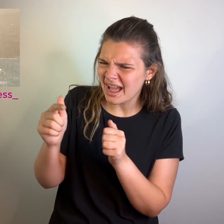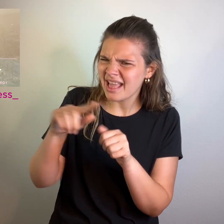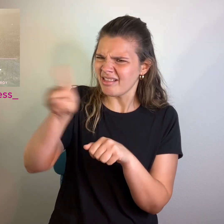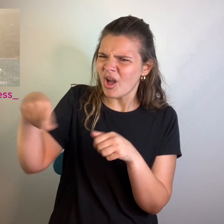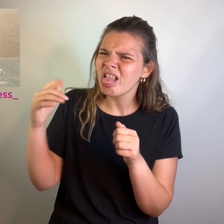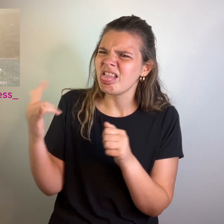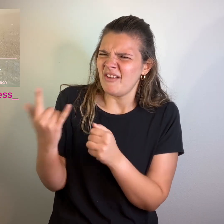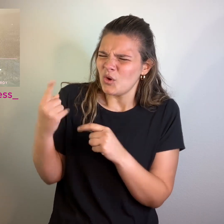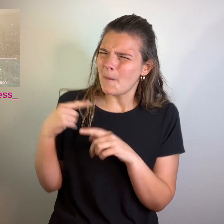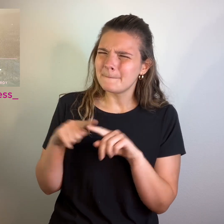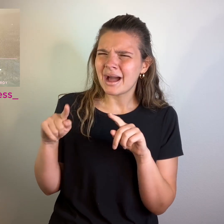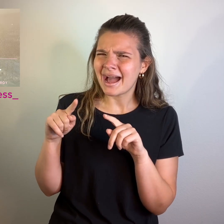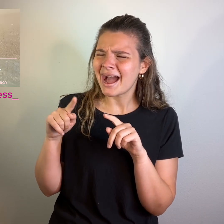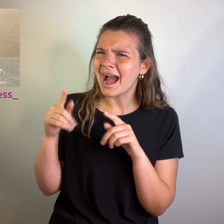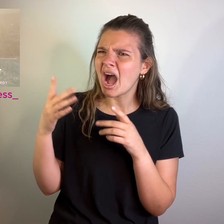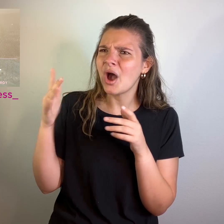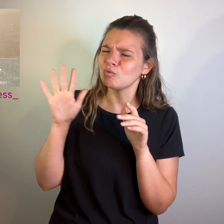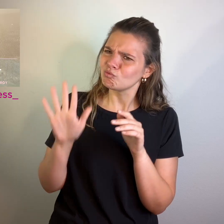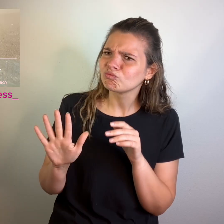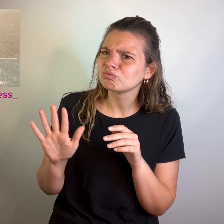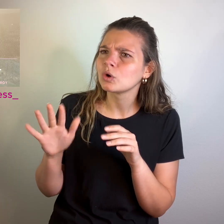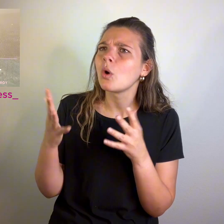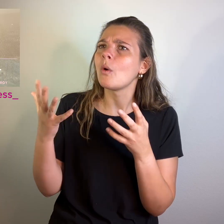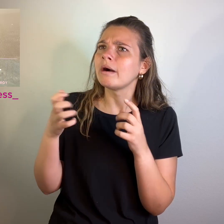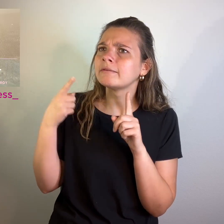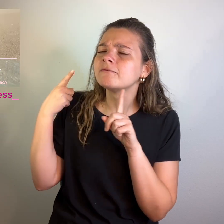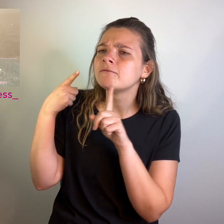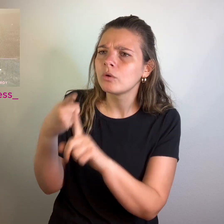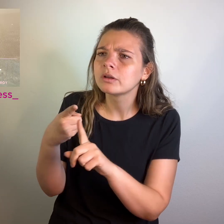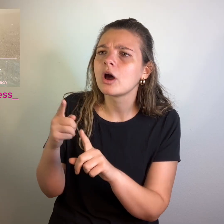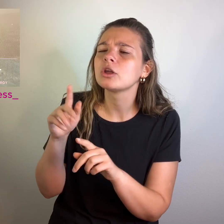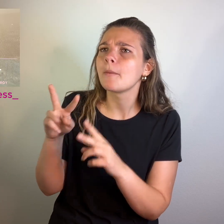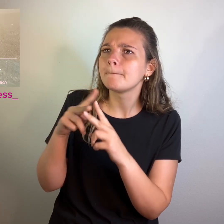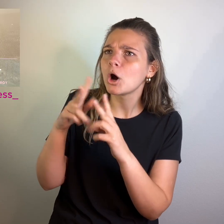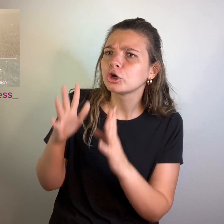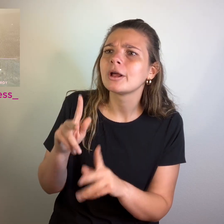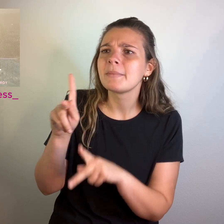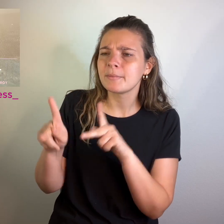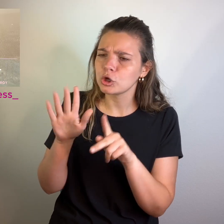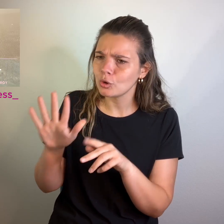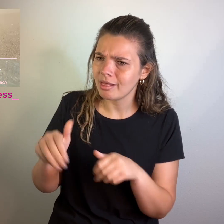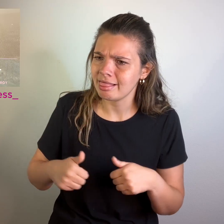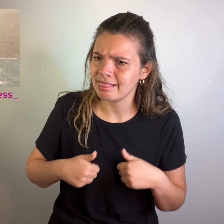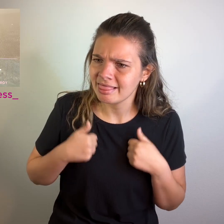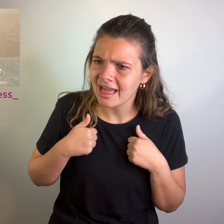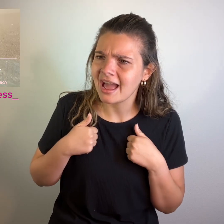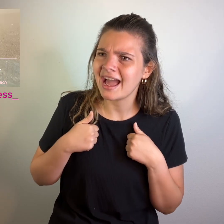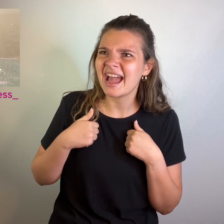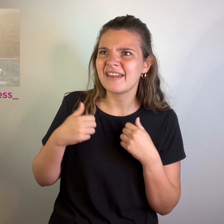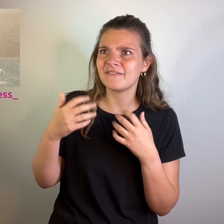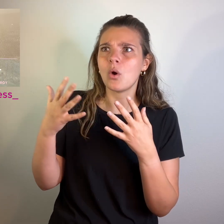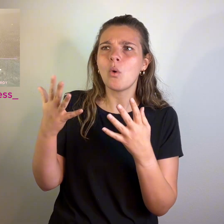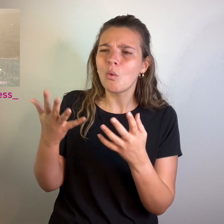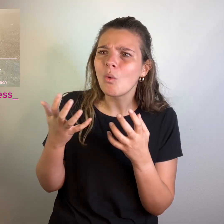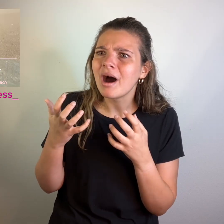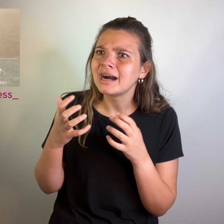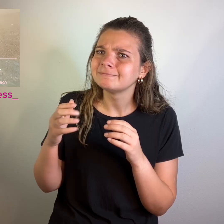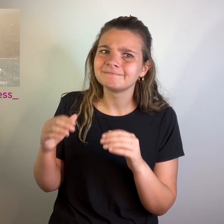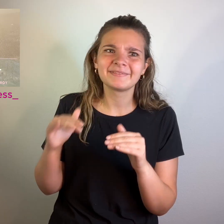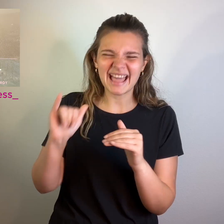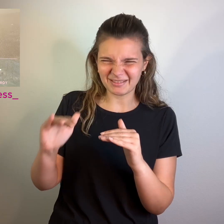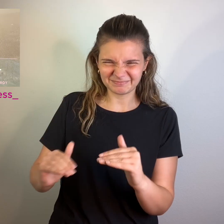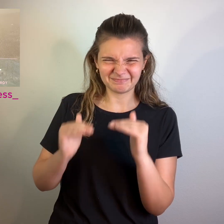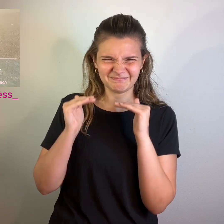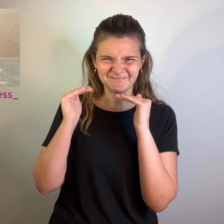good time with everybody. But when it comes to your partner, when it comes to the people in your life, make sure that they're bringing just as much to the table and that they